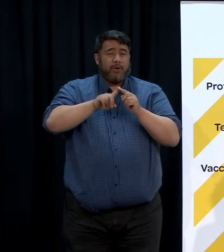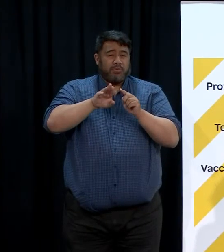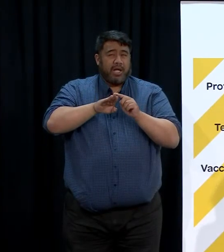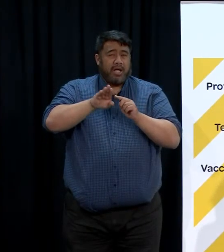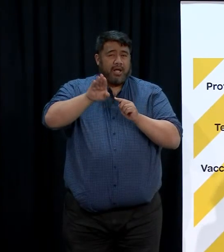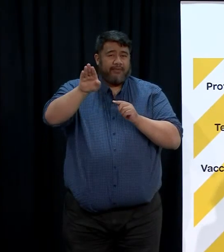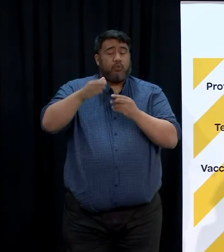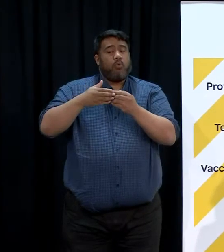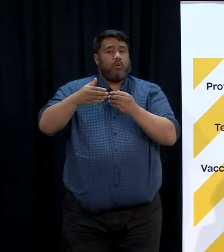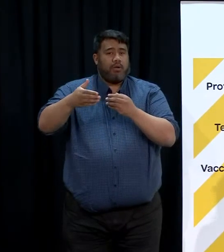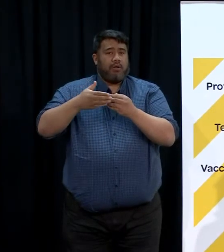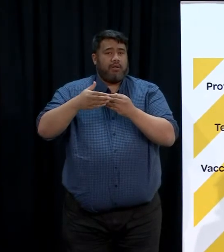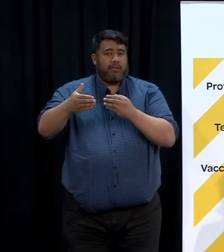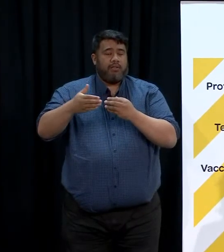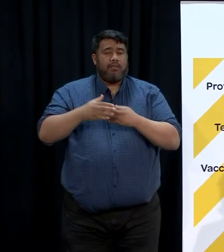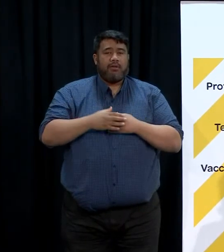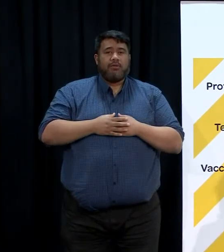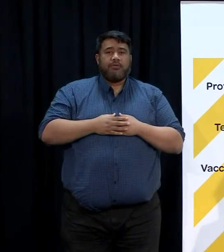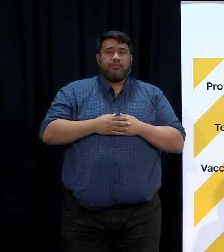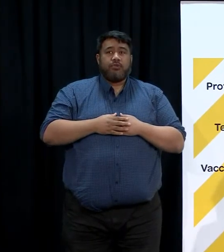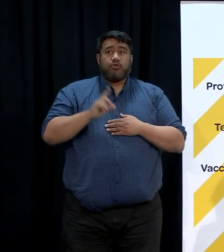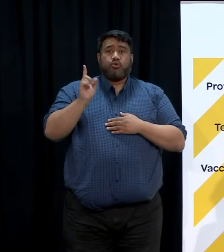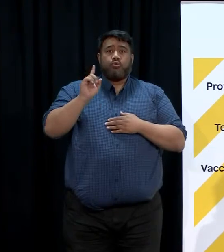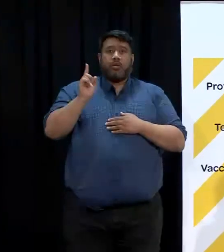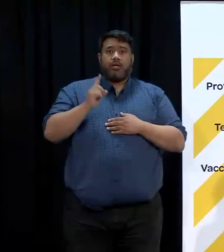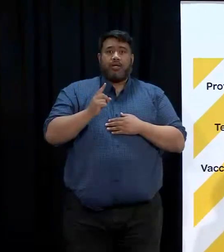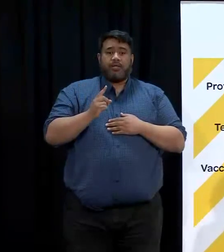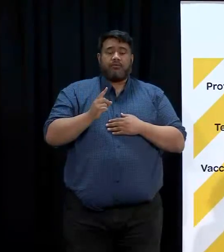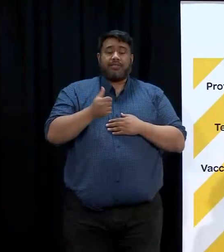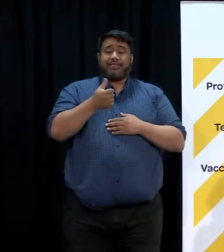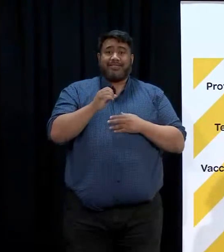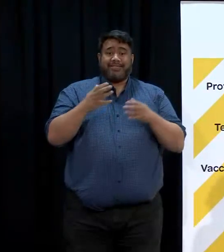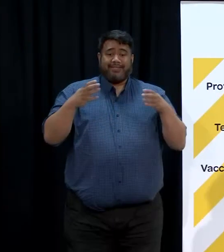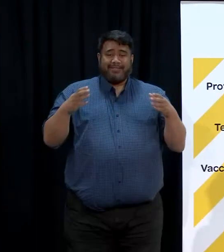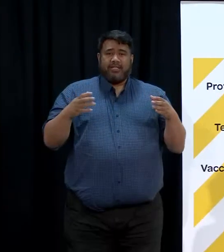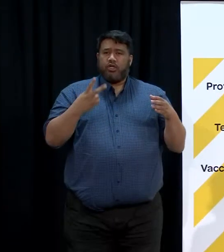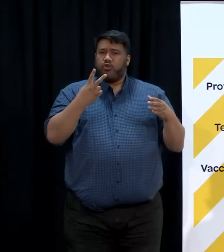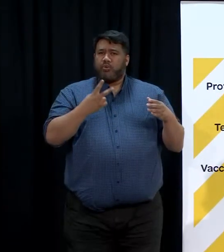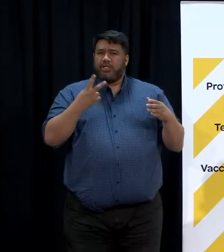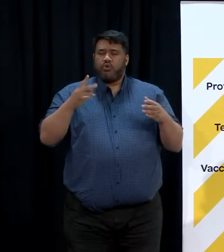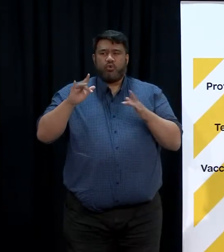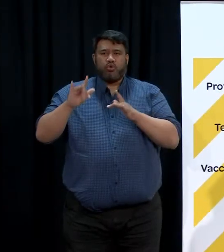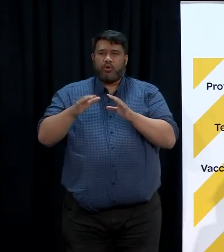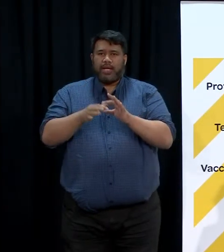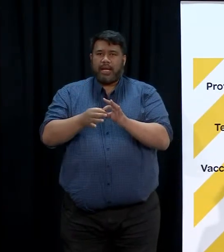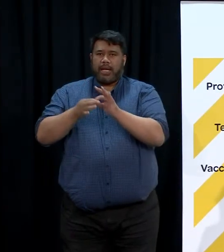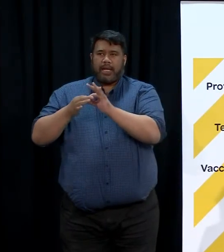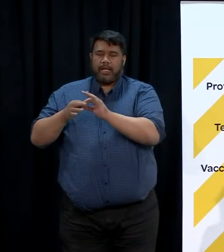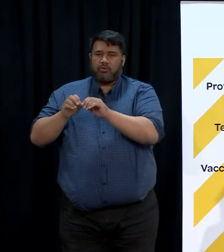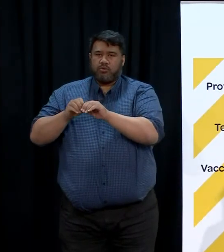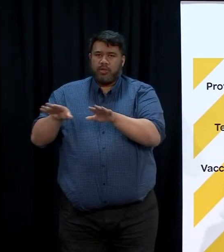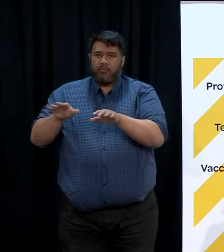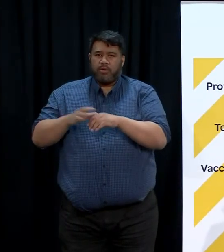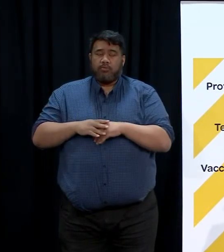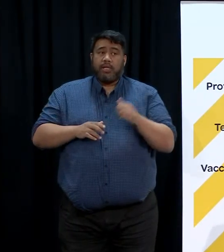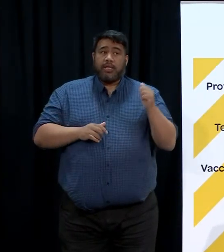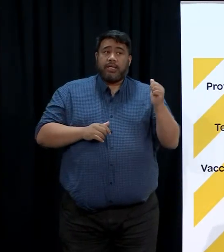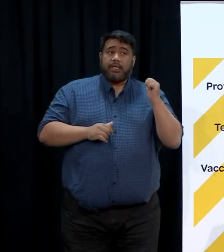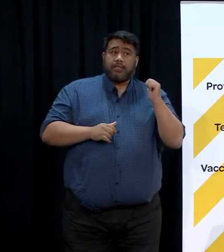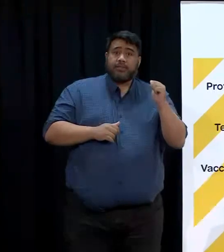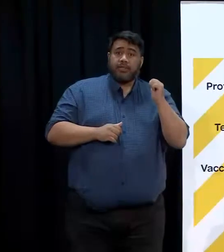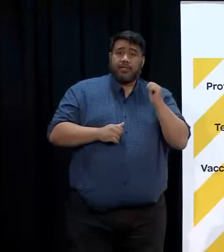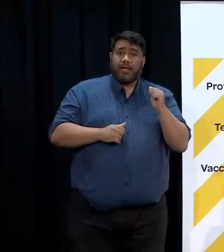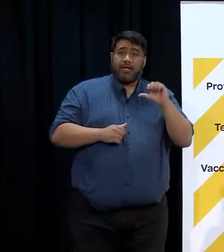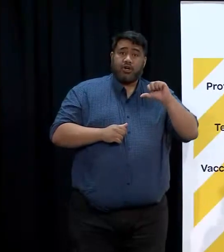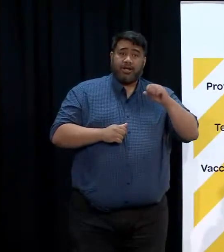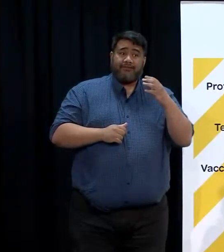22 of today's cases are yet to be linked to a current case, but interviews are well underway, and of yesterday's 94 cases, 34